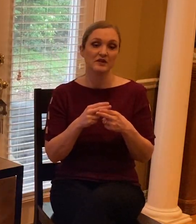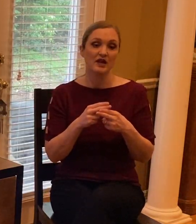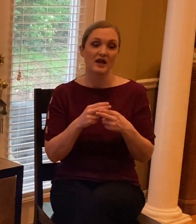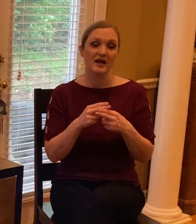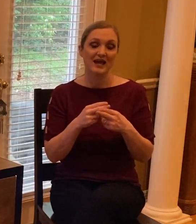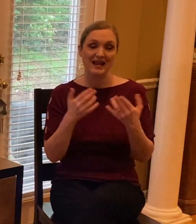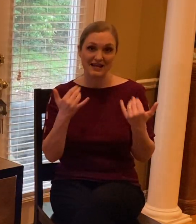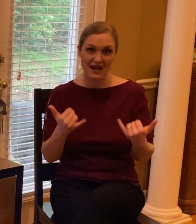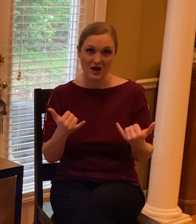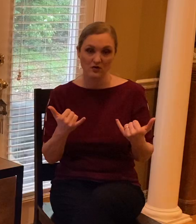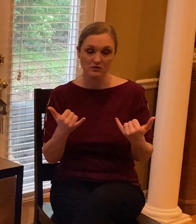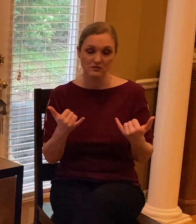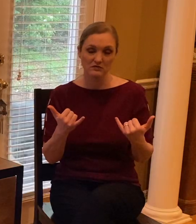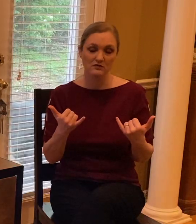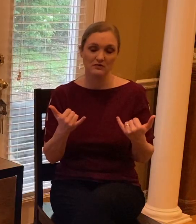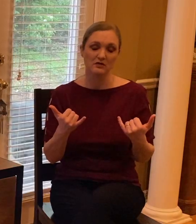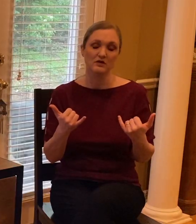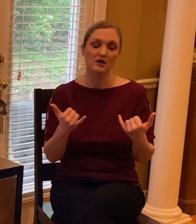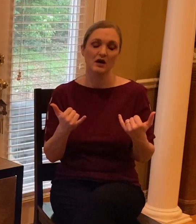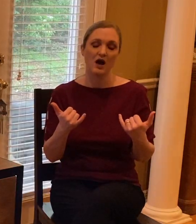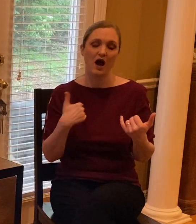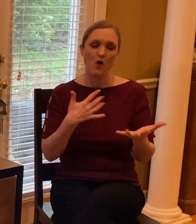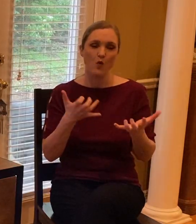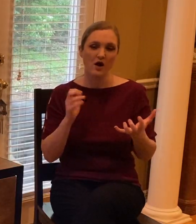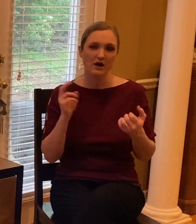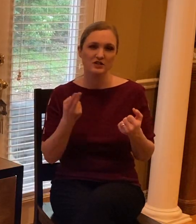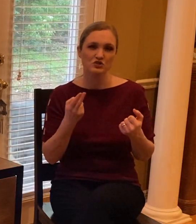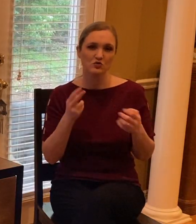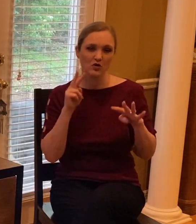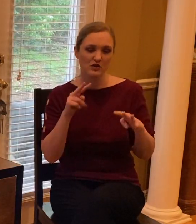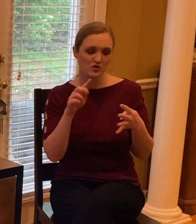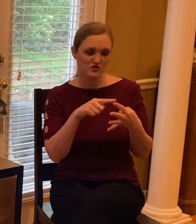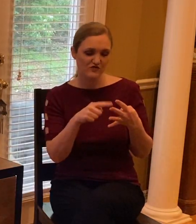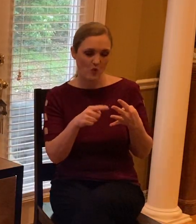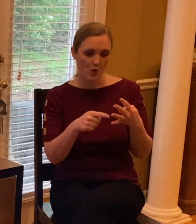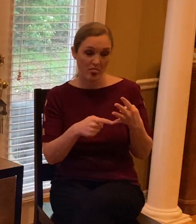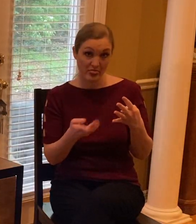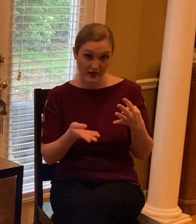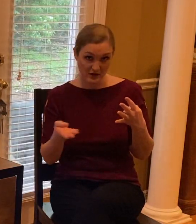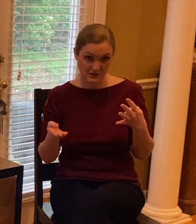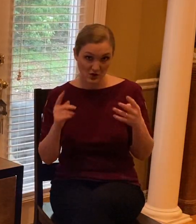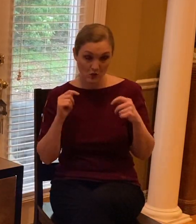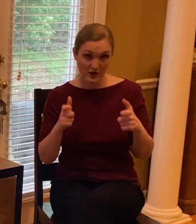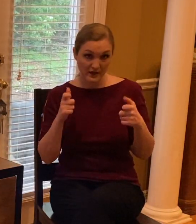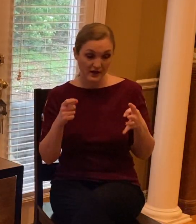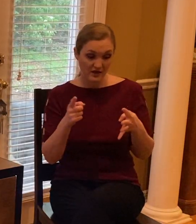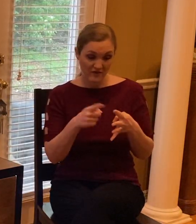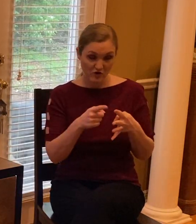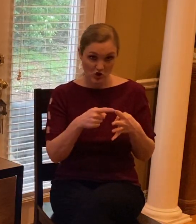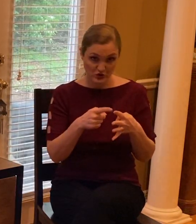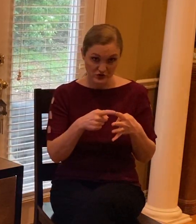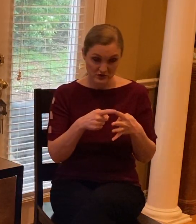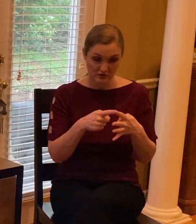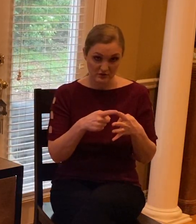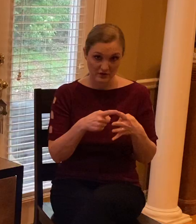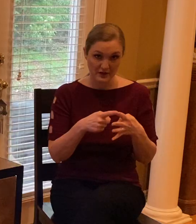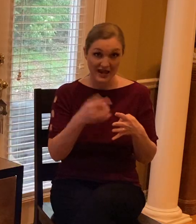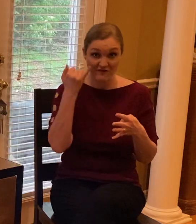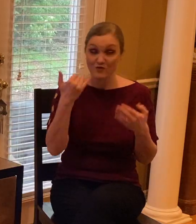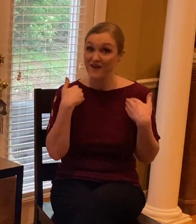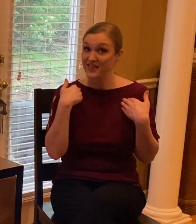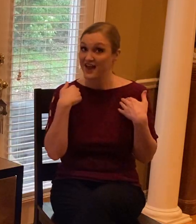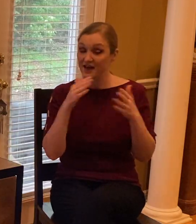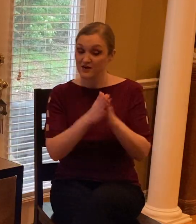this virtual environment, I want us to go through those four things quickly if we can. The first thing, and if you got